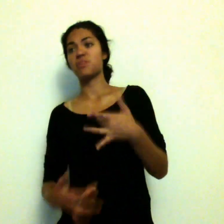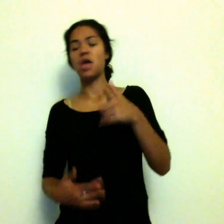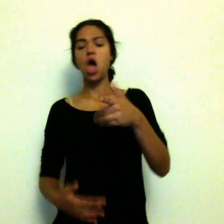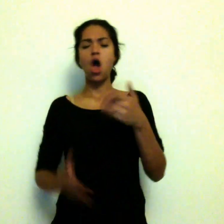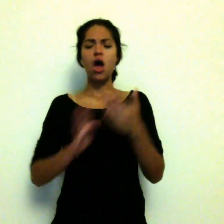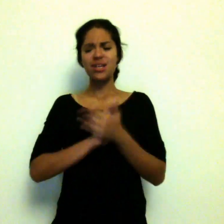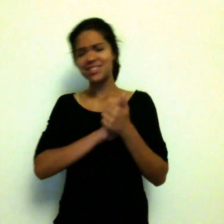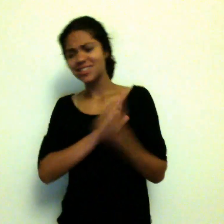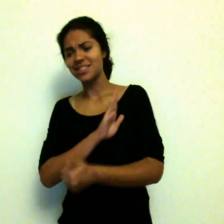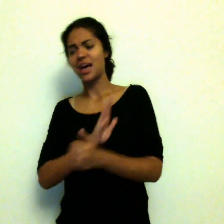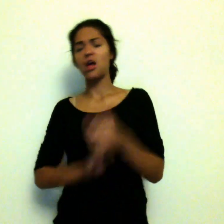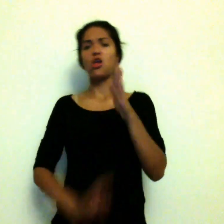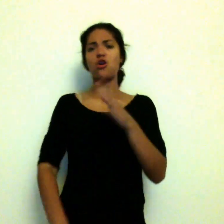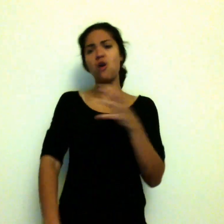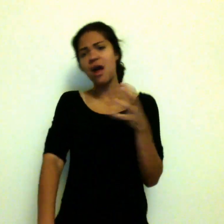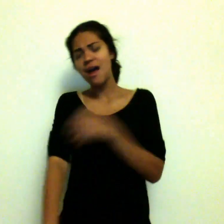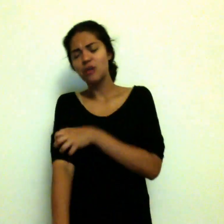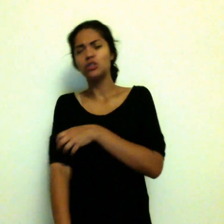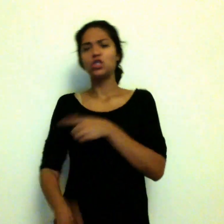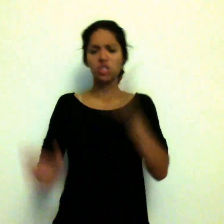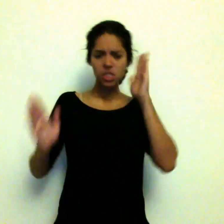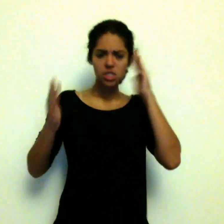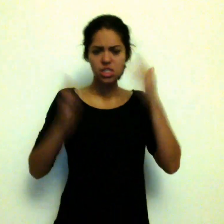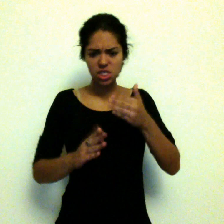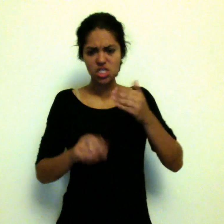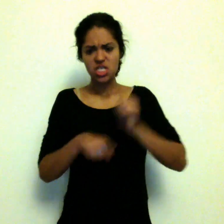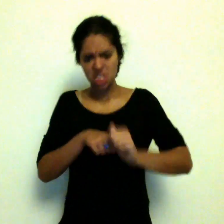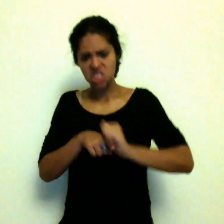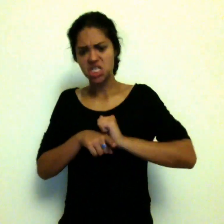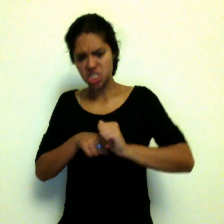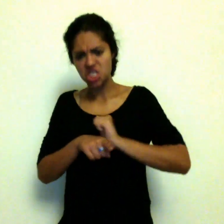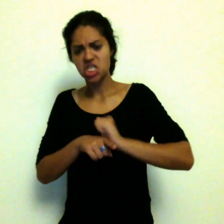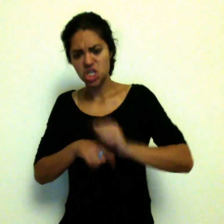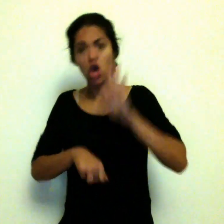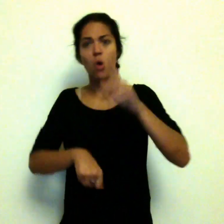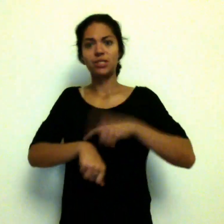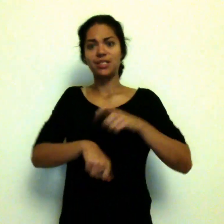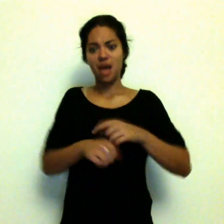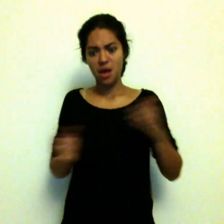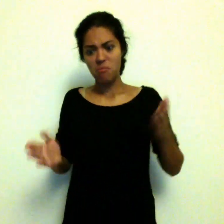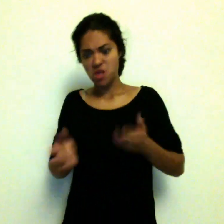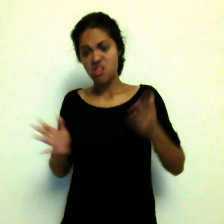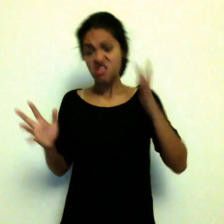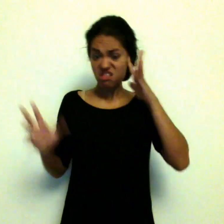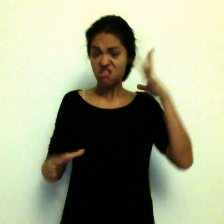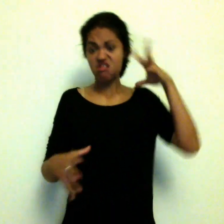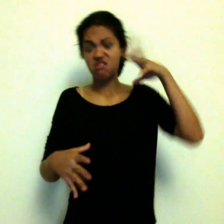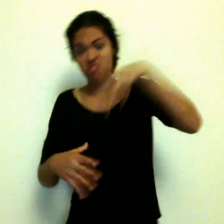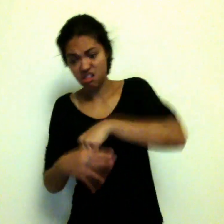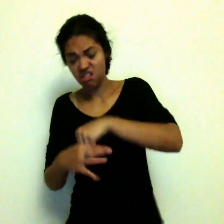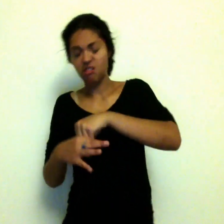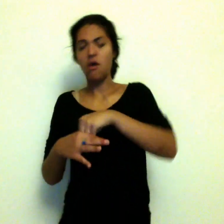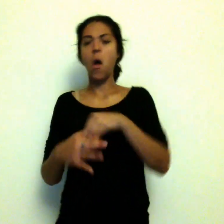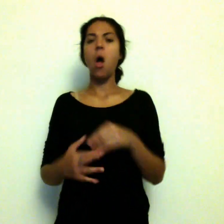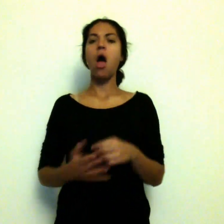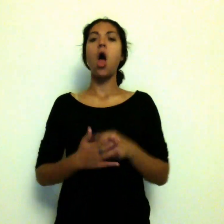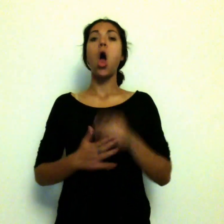talent, or of your time. You know, the image in the world, what it is? If you're really smart, you should become a